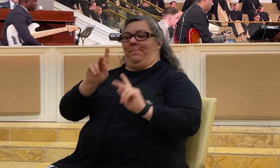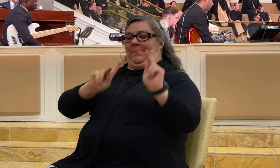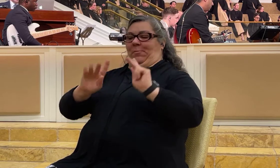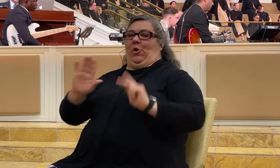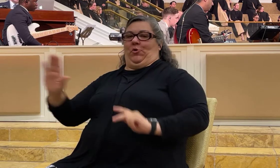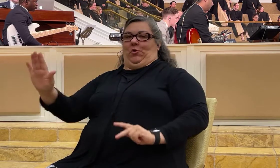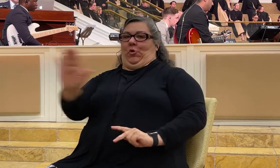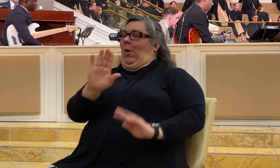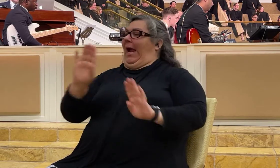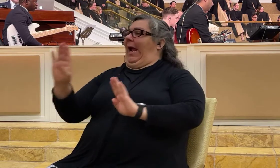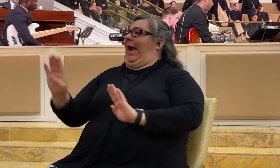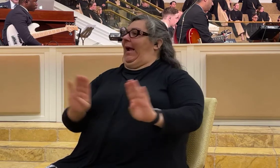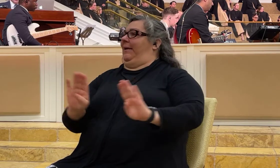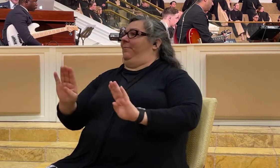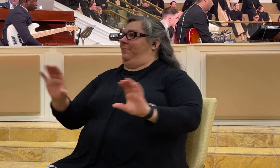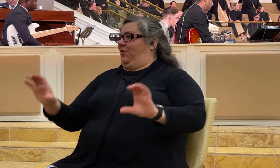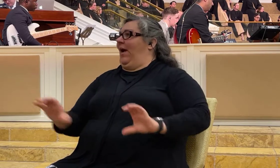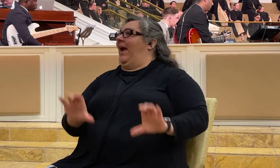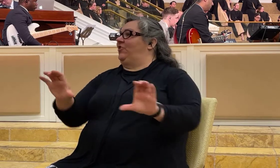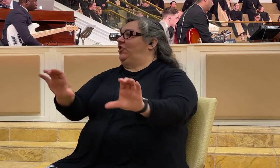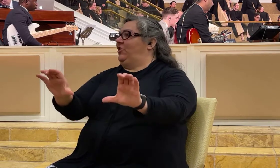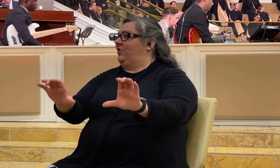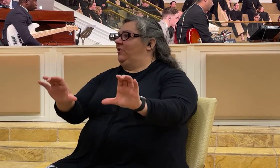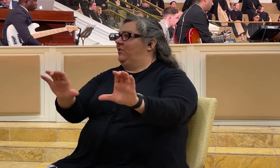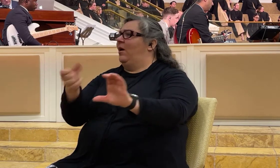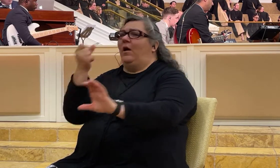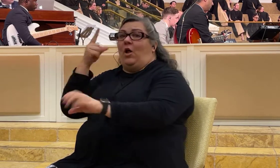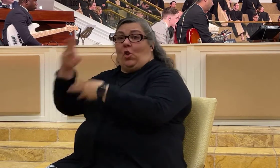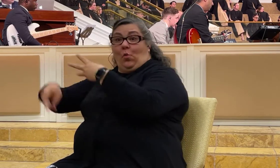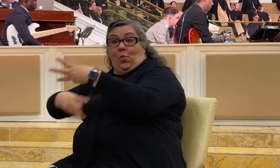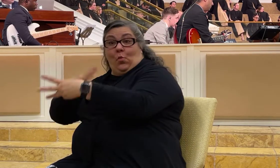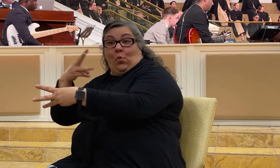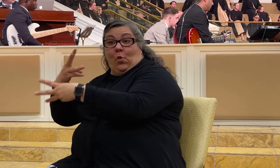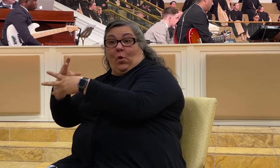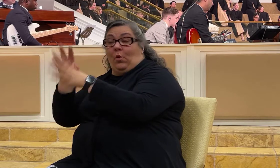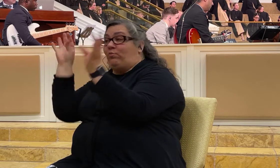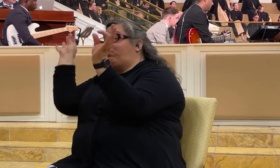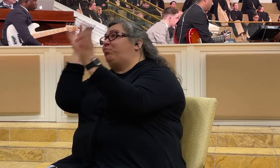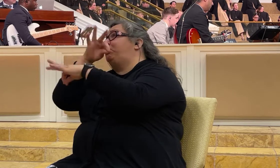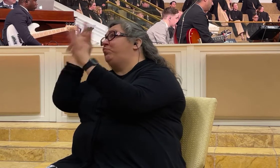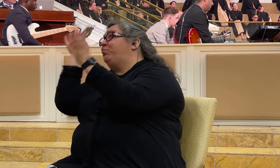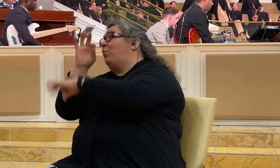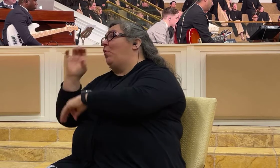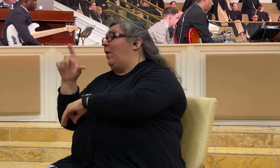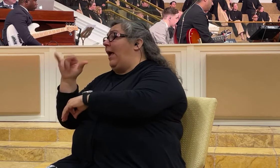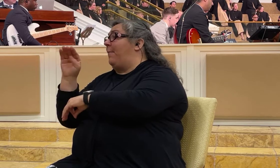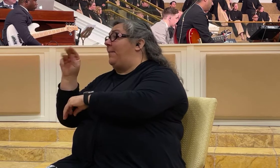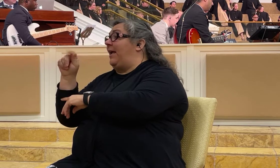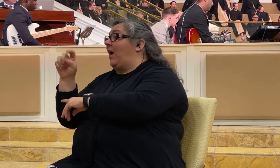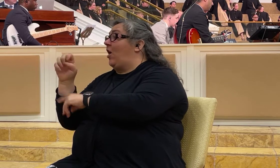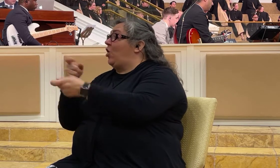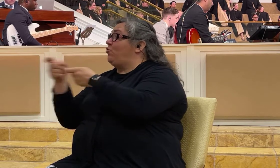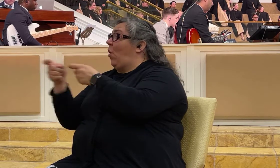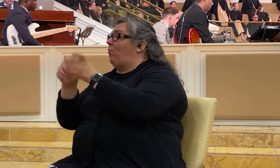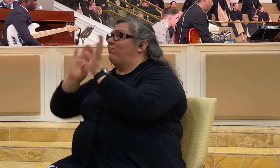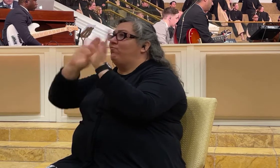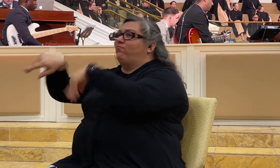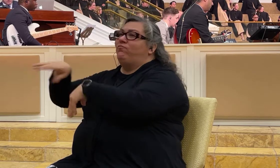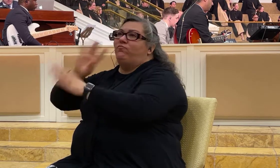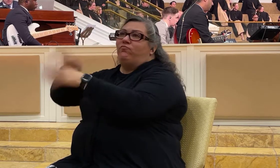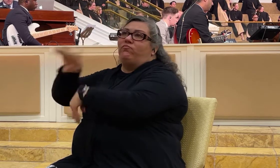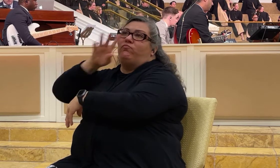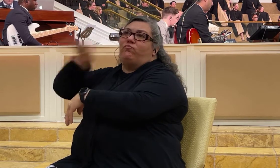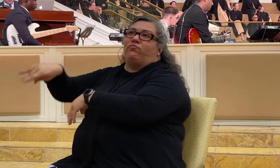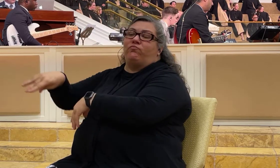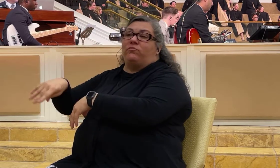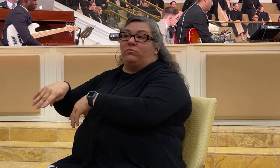people, even though most of the nations of the world are paying absolutely no attention to climate control. The idea